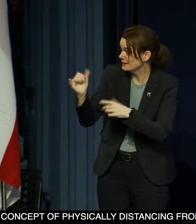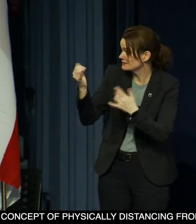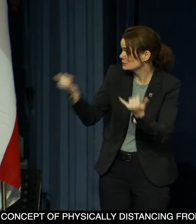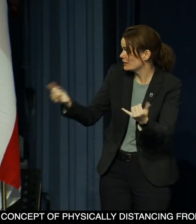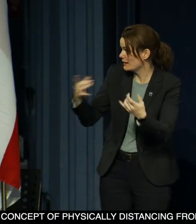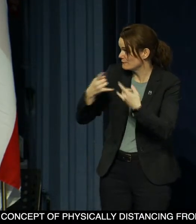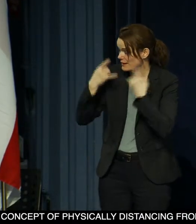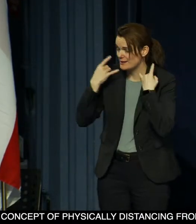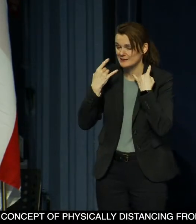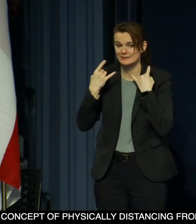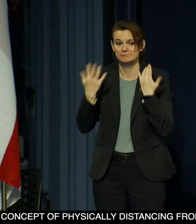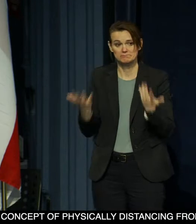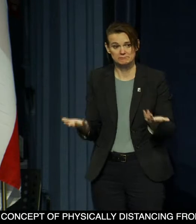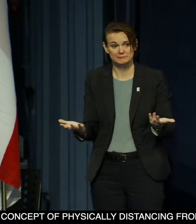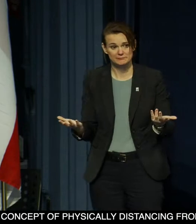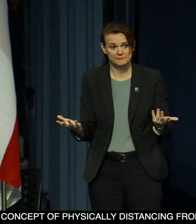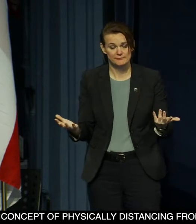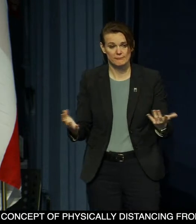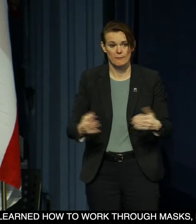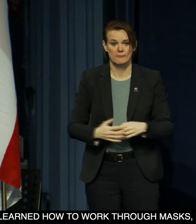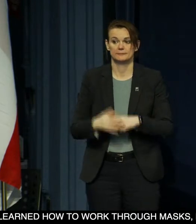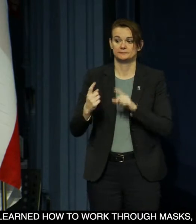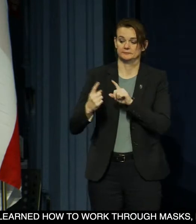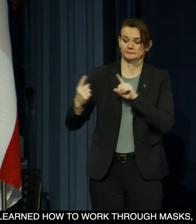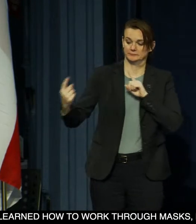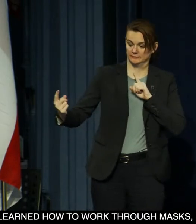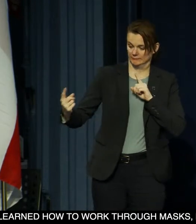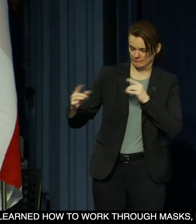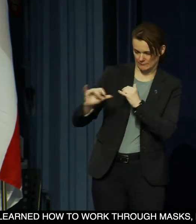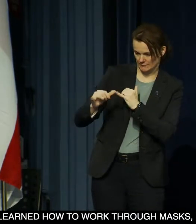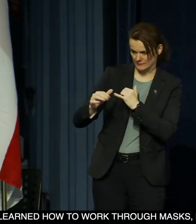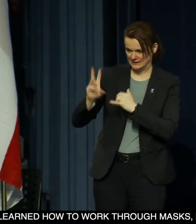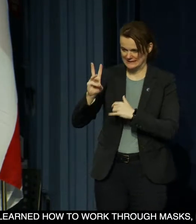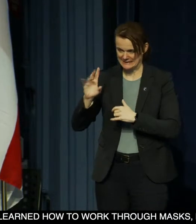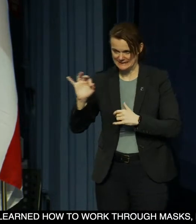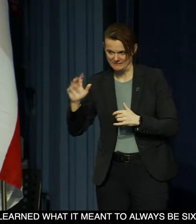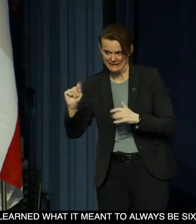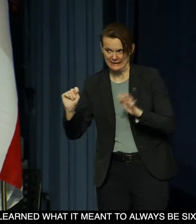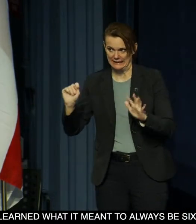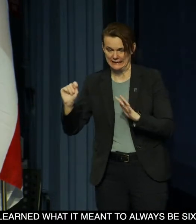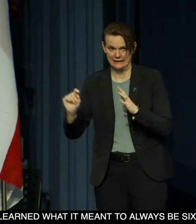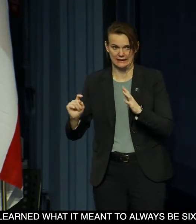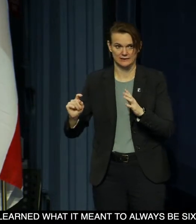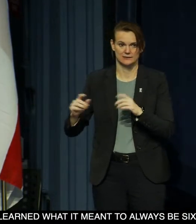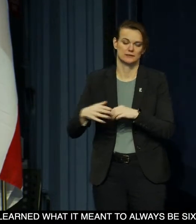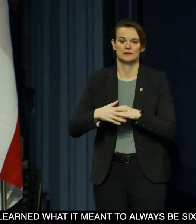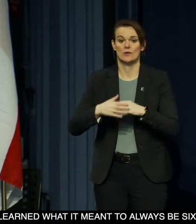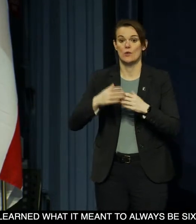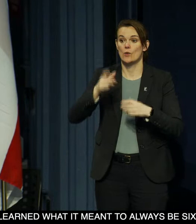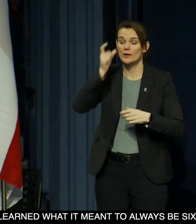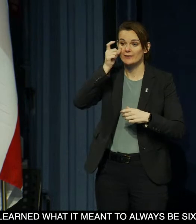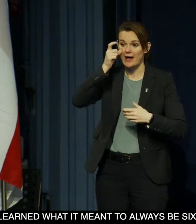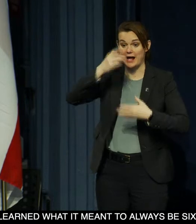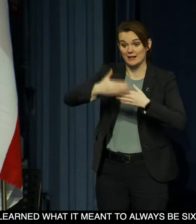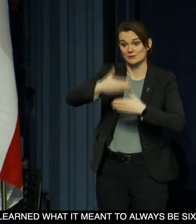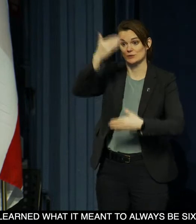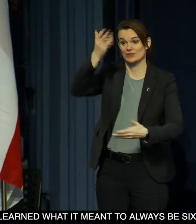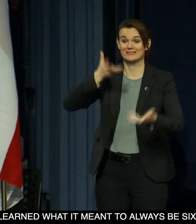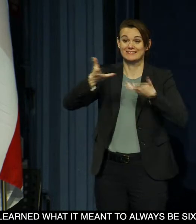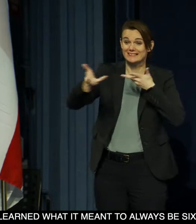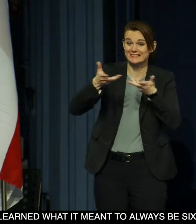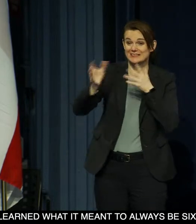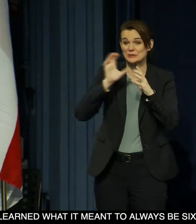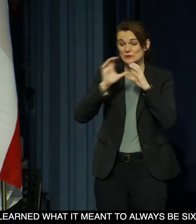afternoon. We learned what it meant to always be 6 feet apart, and we learned to communicate through plexiglass. But for